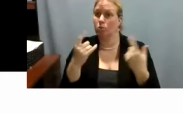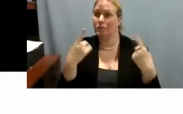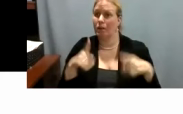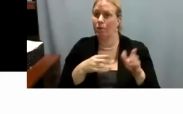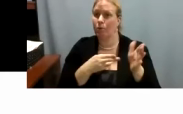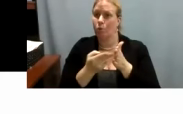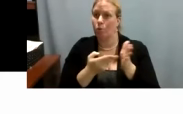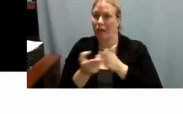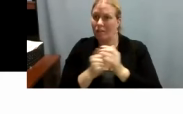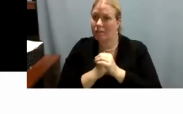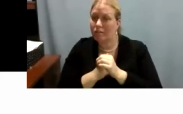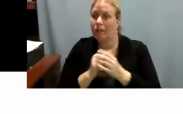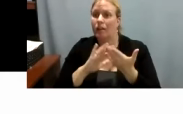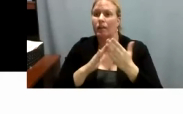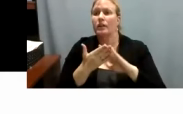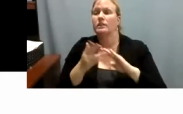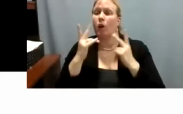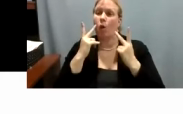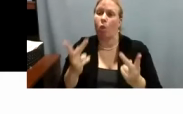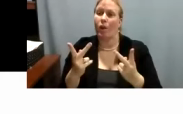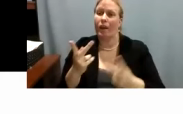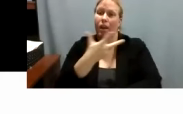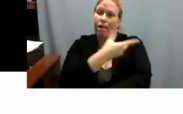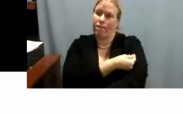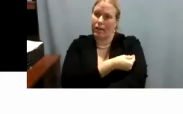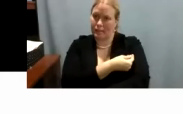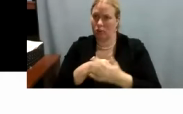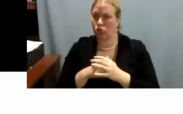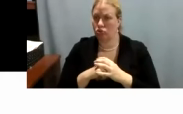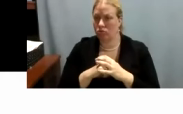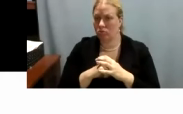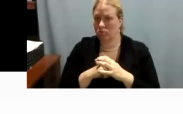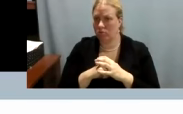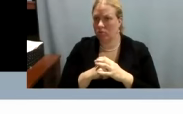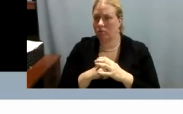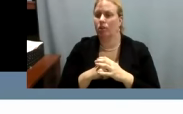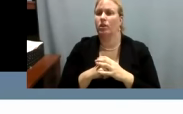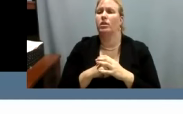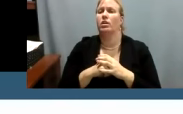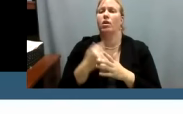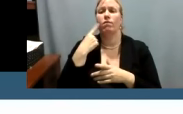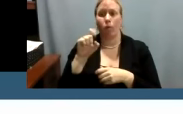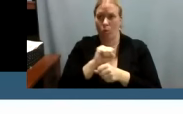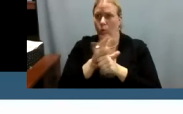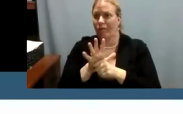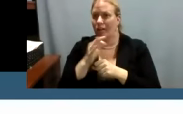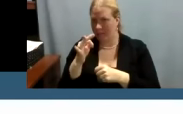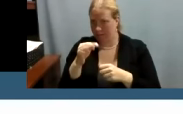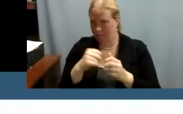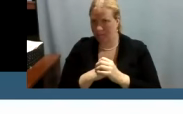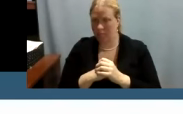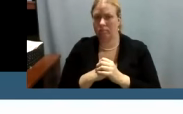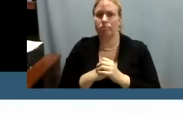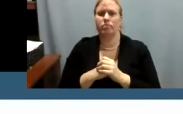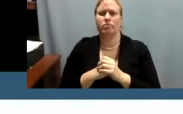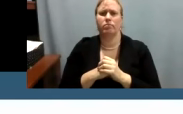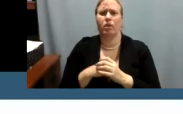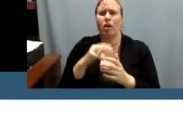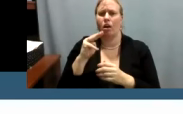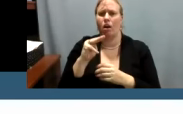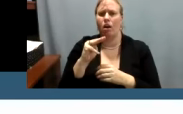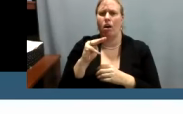at the city is really looking at our vaccinations um mass vaccination for covet 19 our moderna vaccine um is going